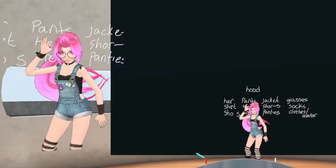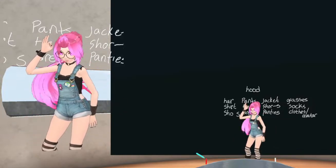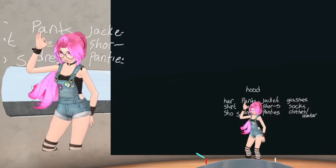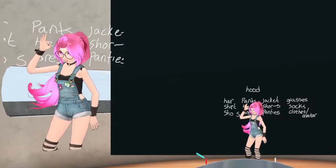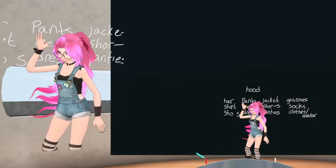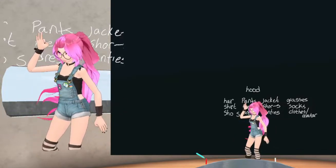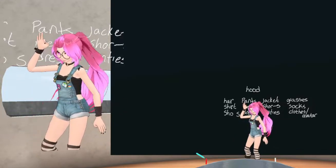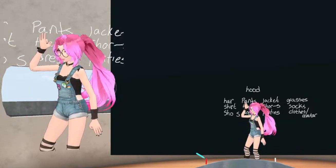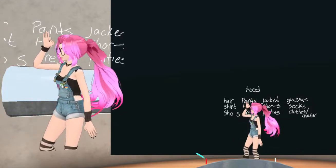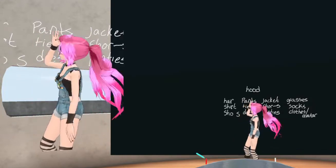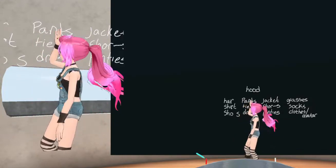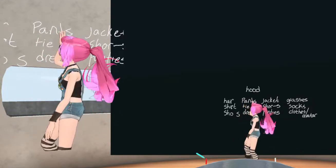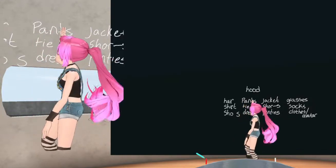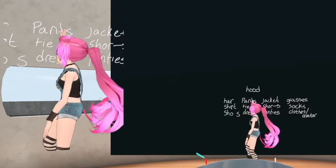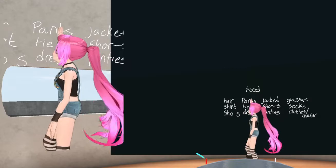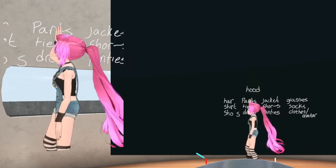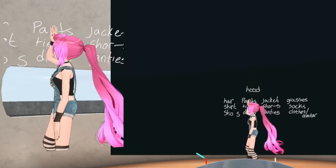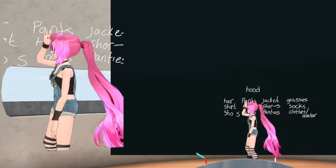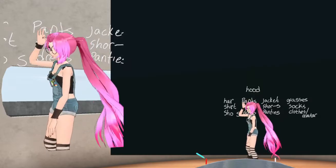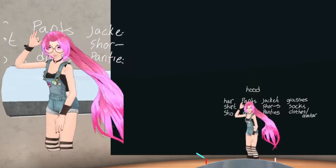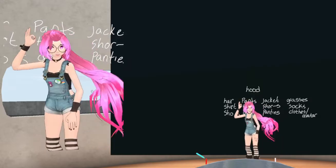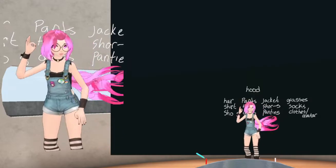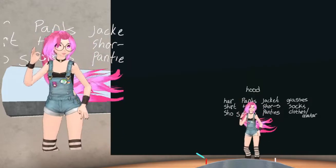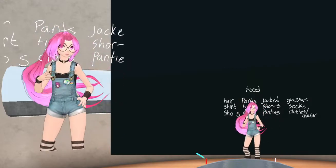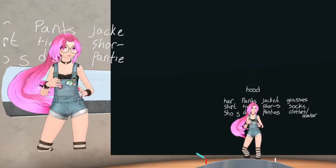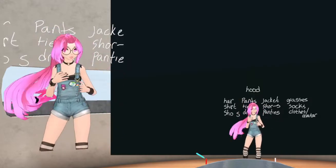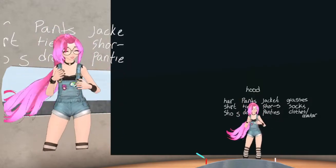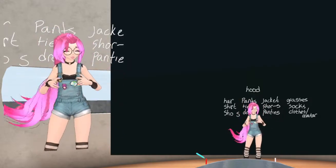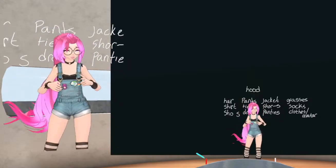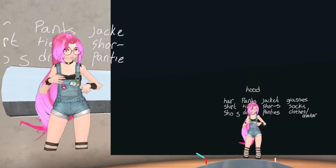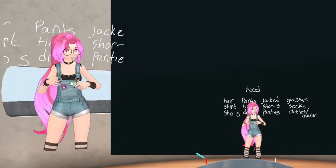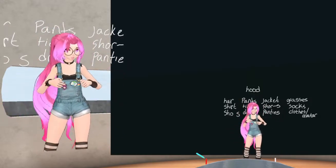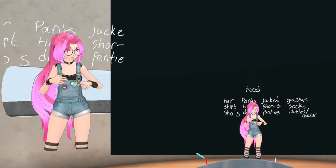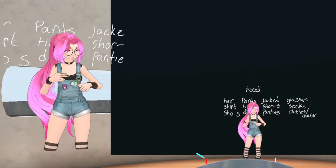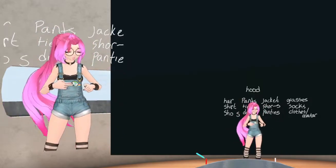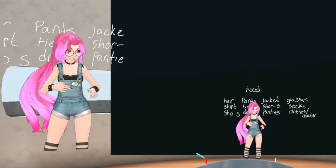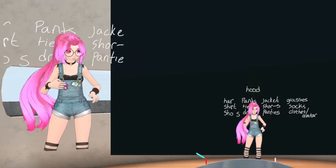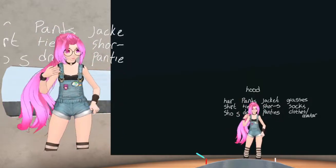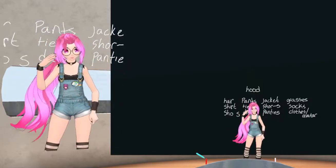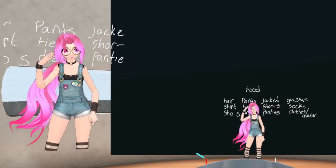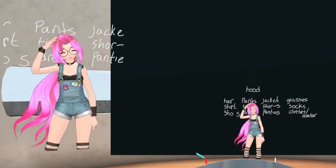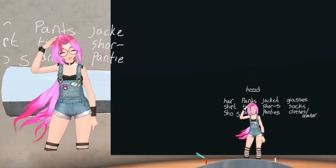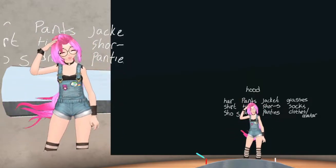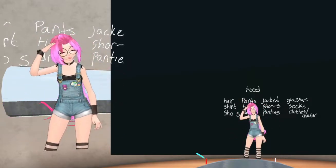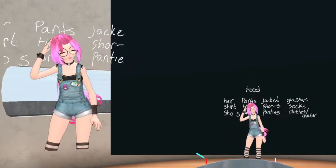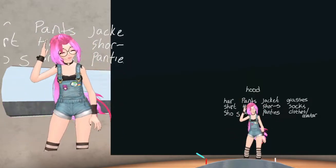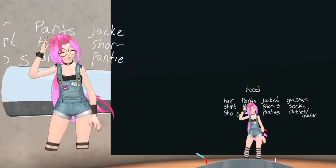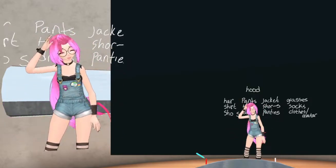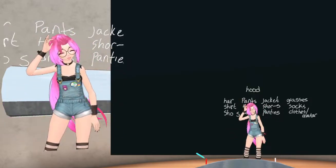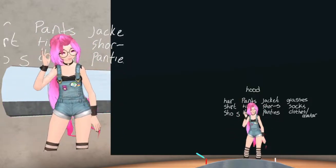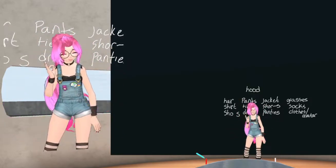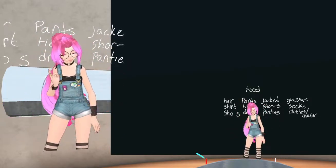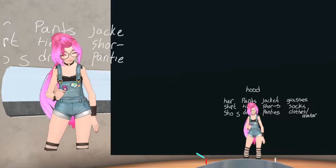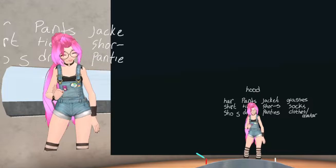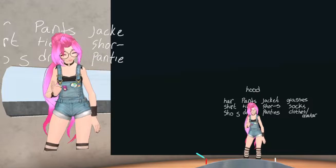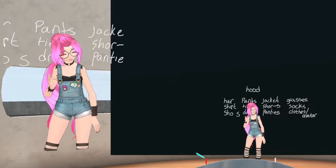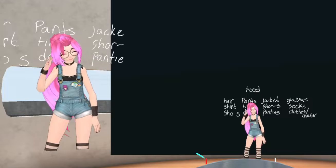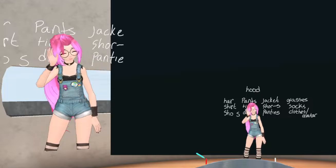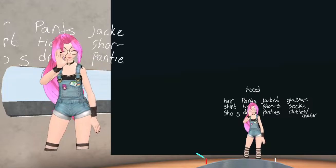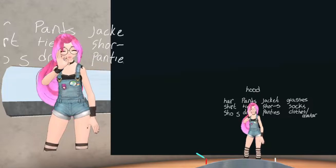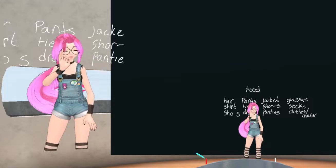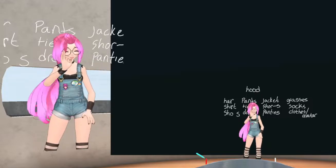watch the show by now. So hair. But there also might be some people who say like